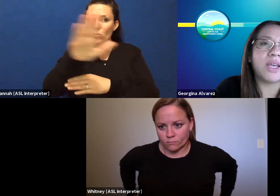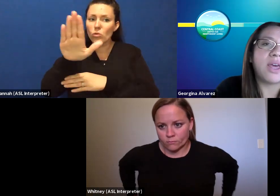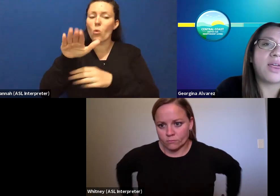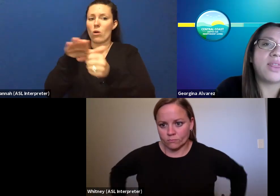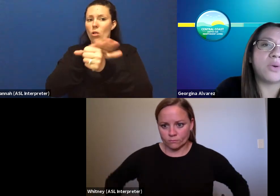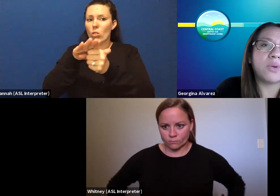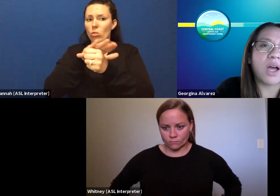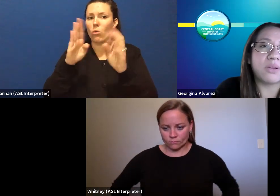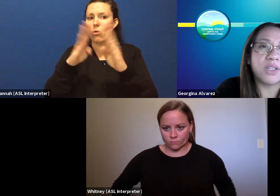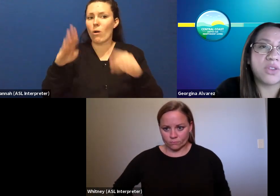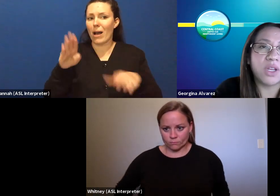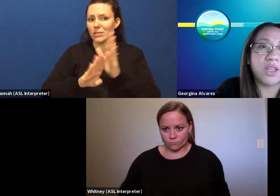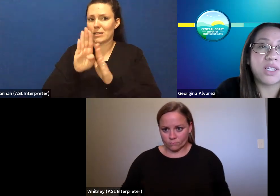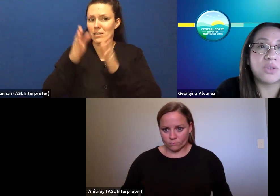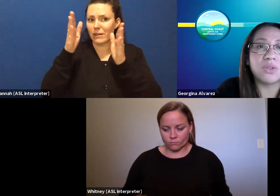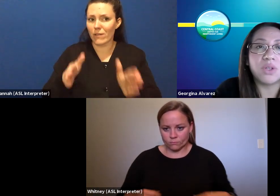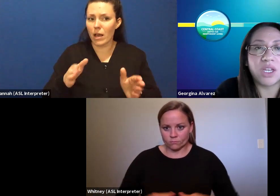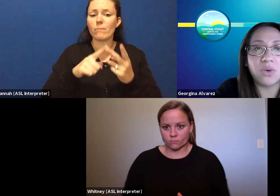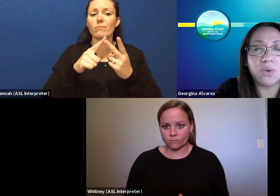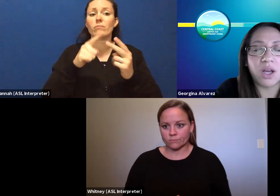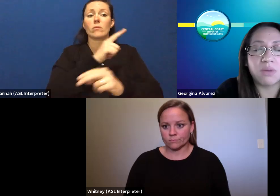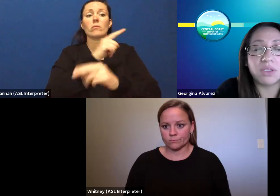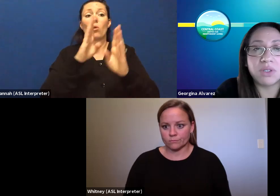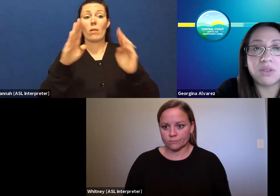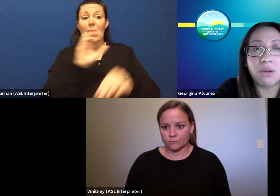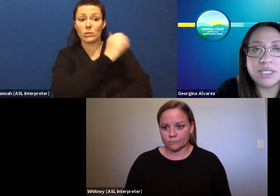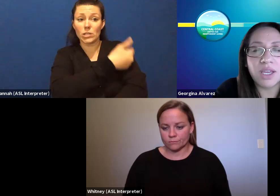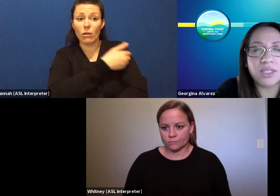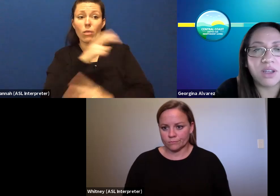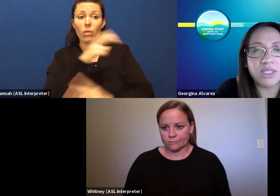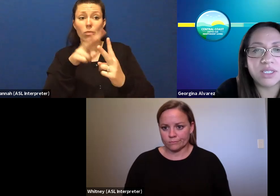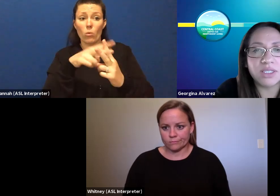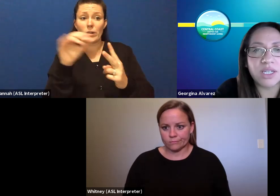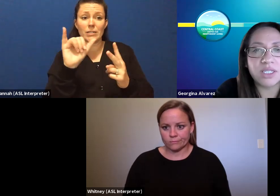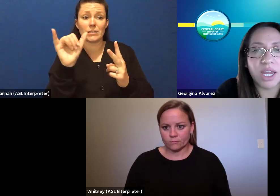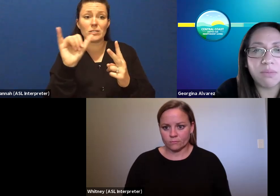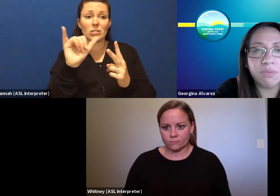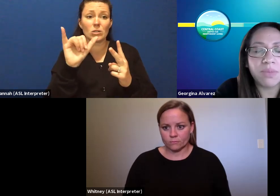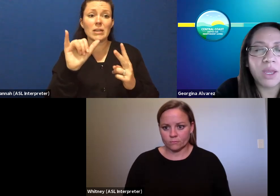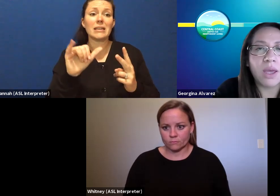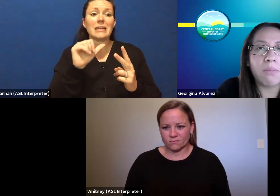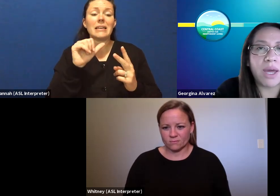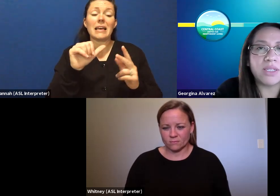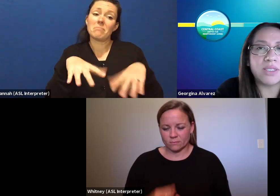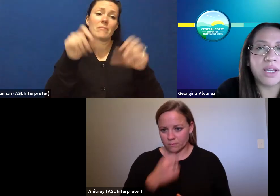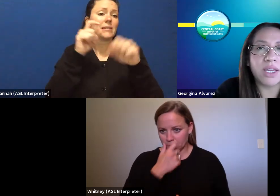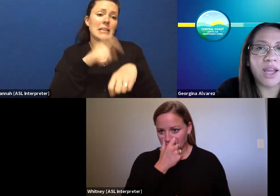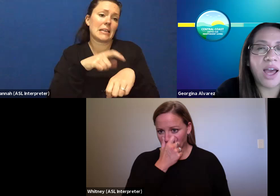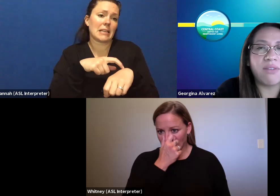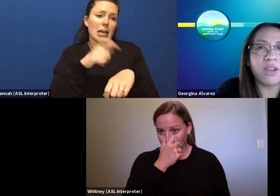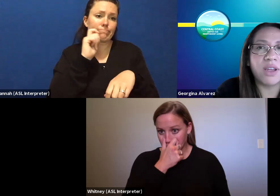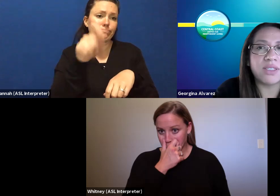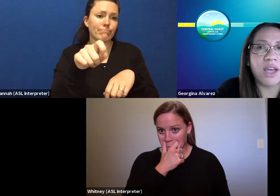developers, the local housing authority that is going to get you some results. It's not easy, it takes time, but it's,